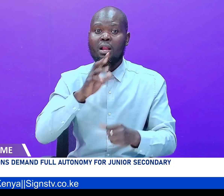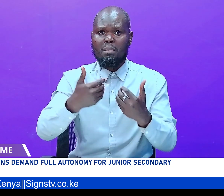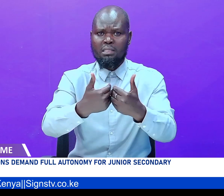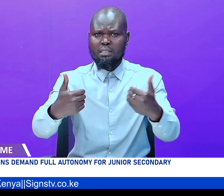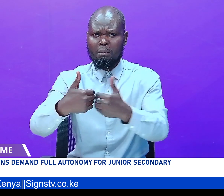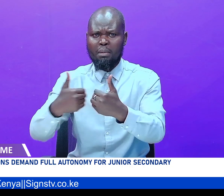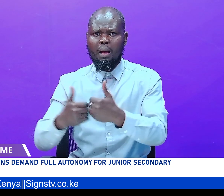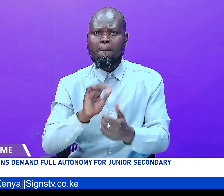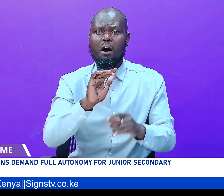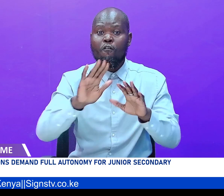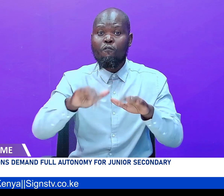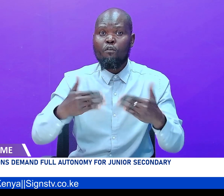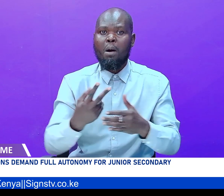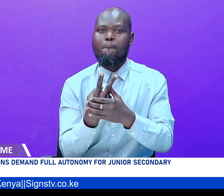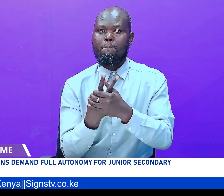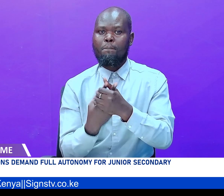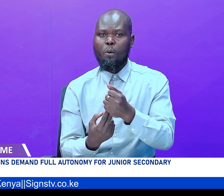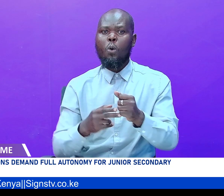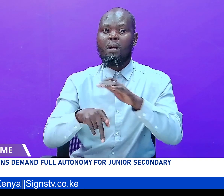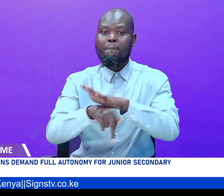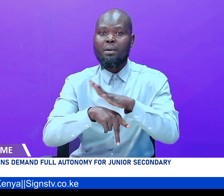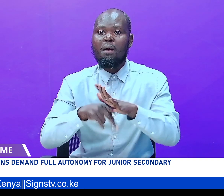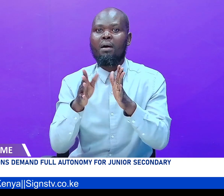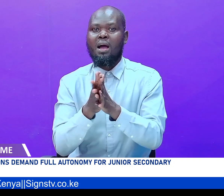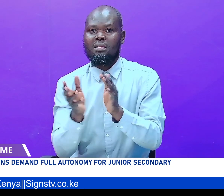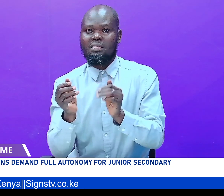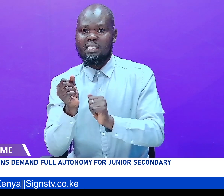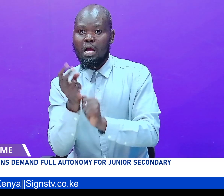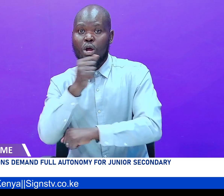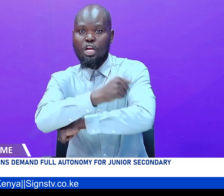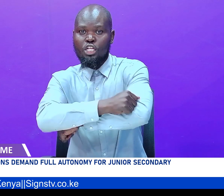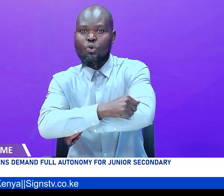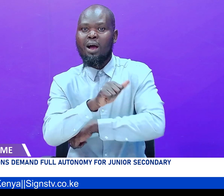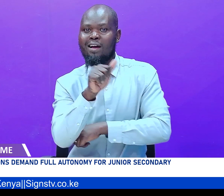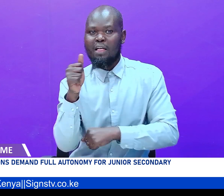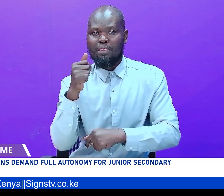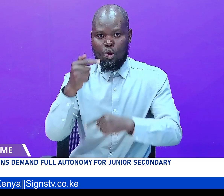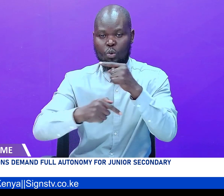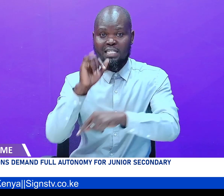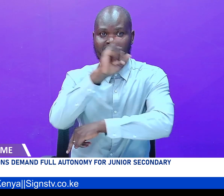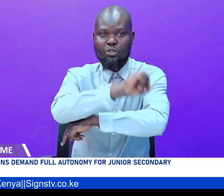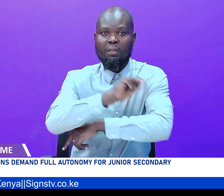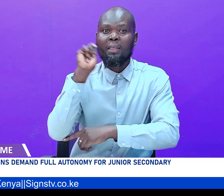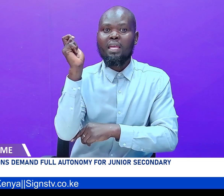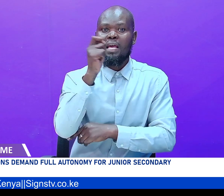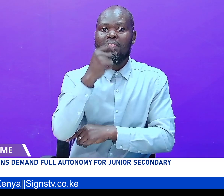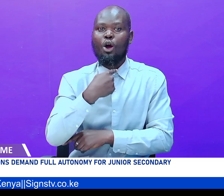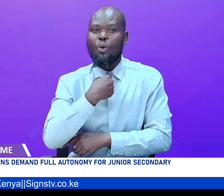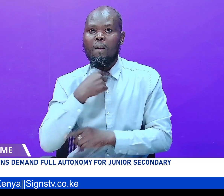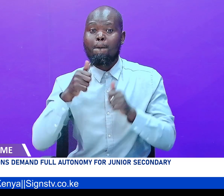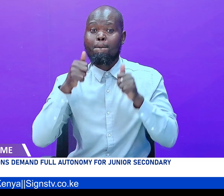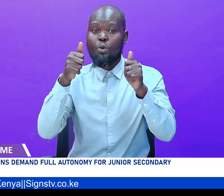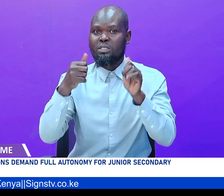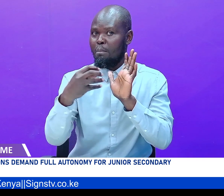calls for the government to grant JSS full autonomy, separate from both primary and senior